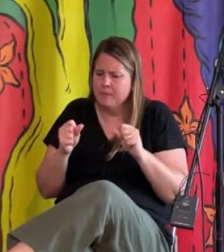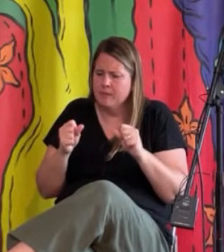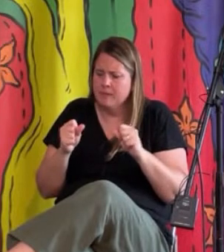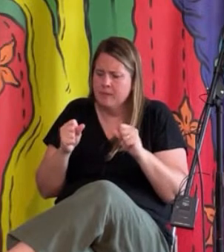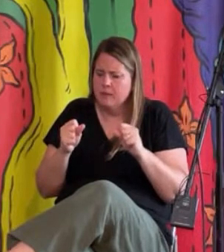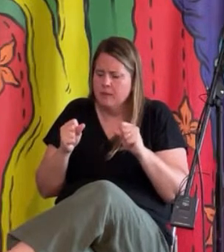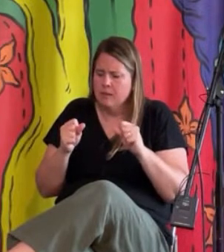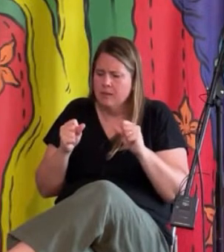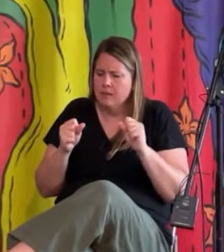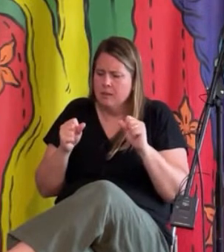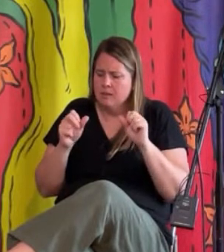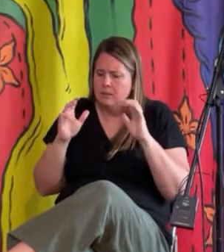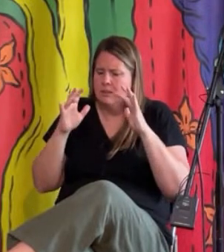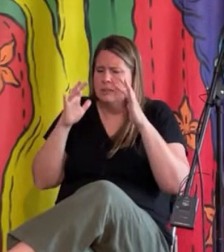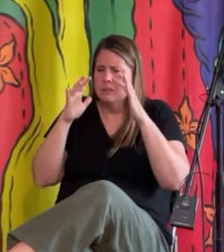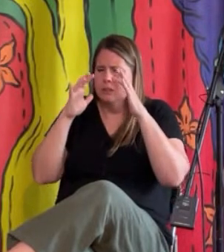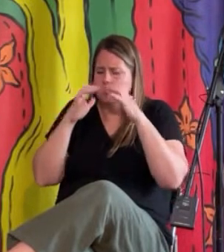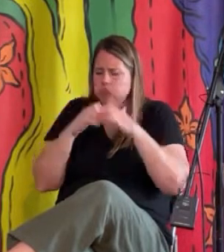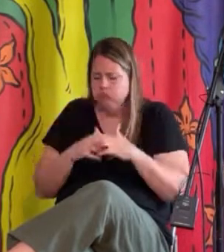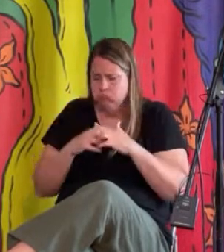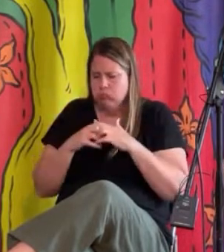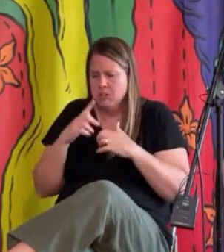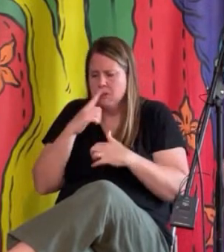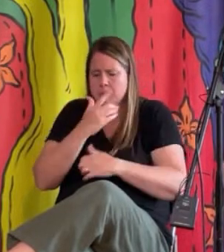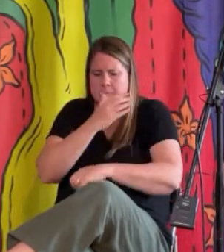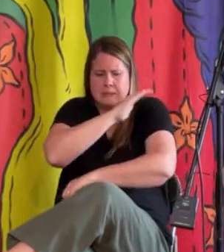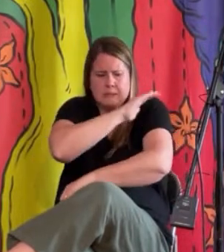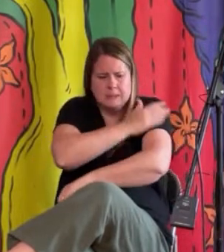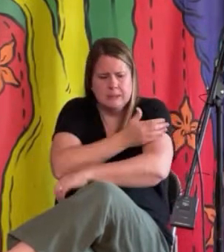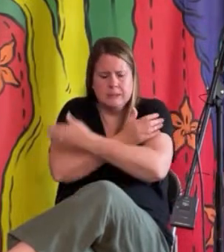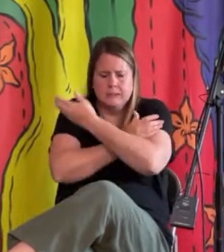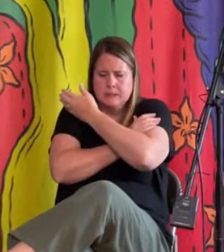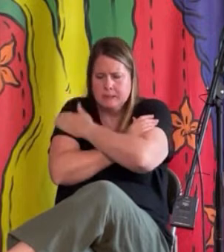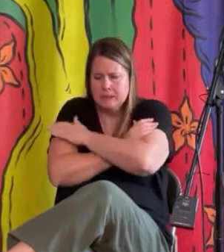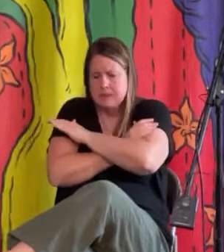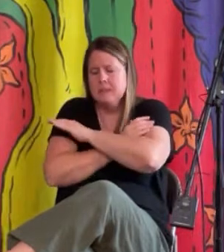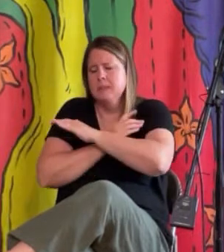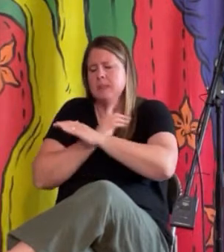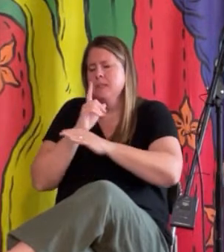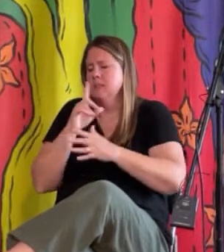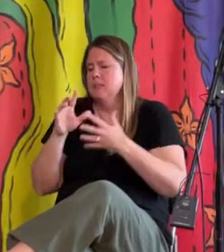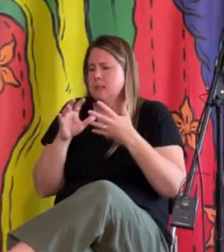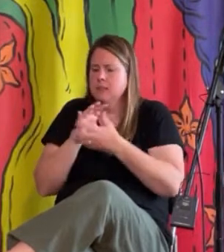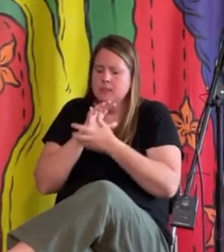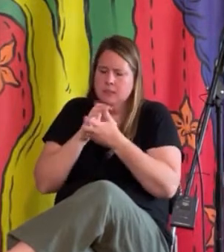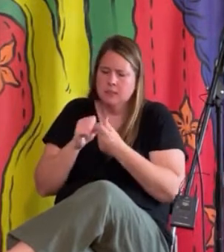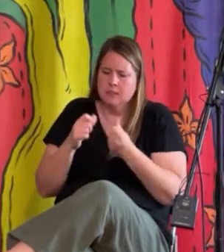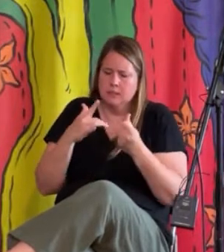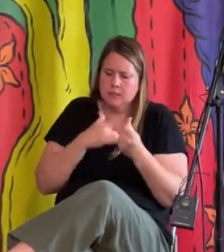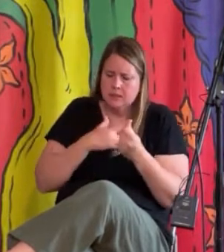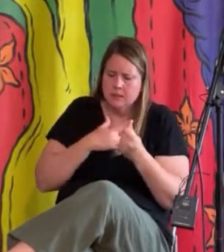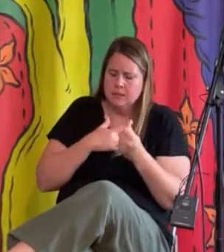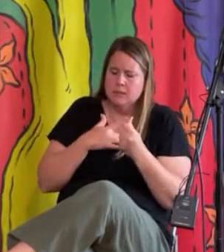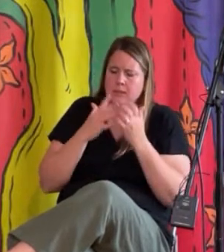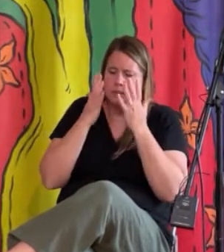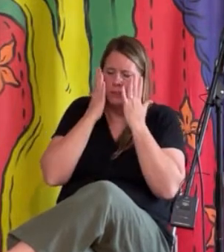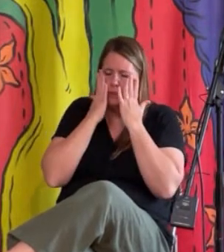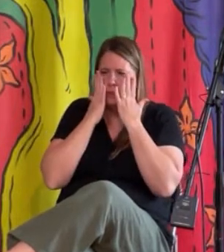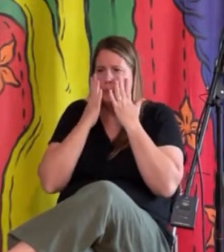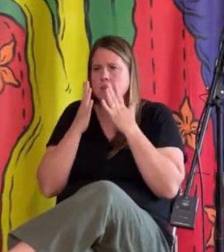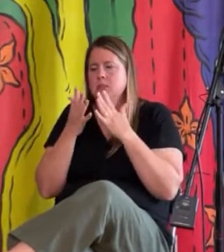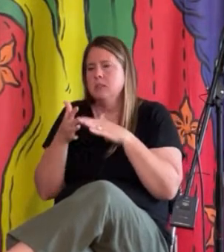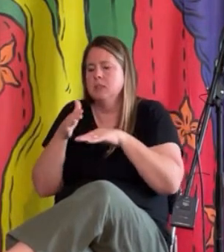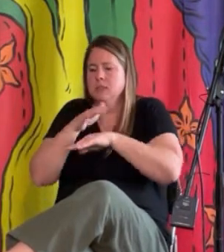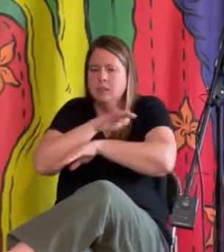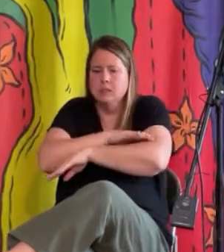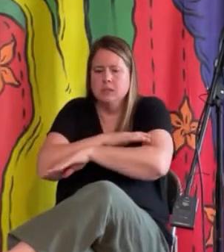But must you clatter the eaves of my scapula, scurry the grasshopper nest of my heart, scythe my nerves and cobweb my